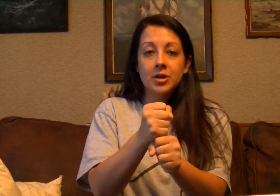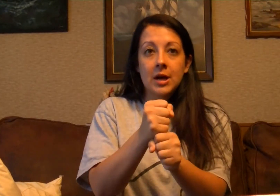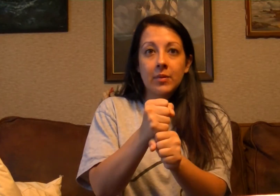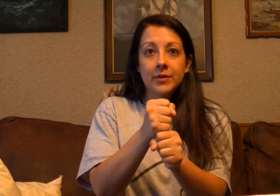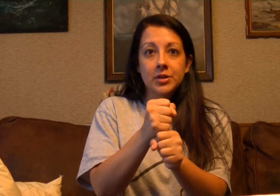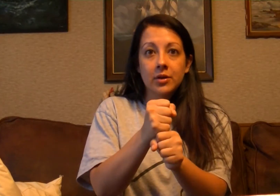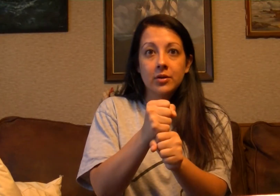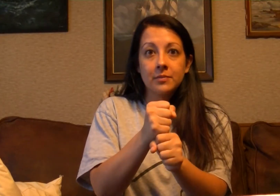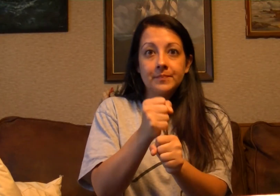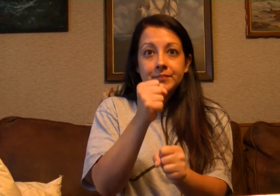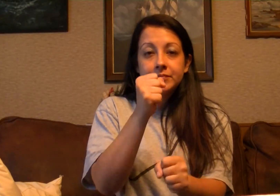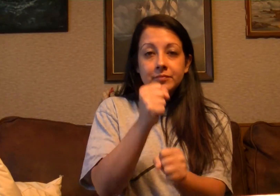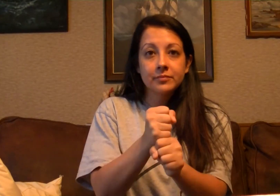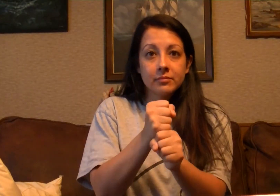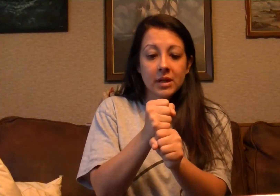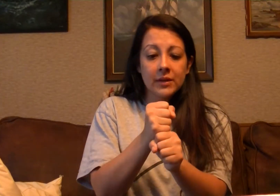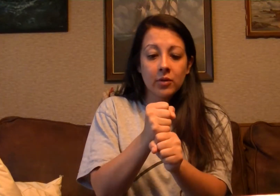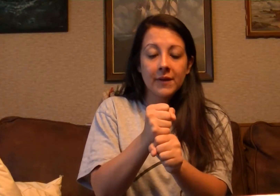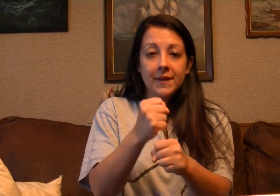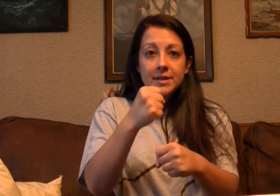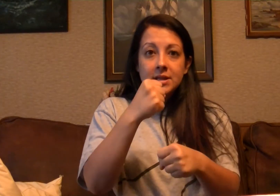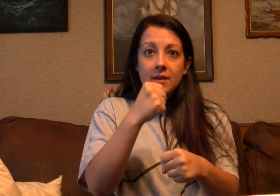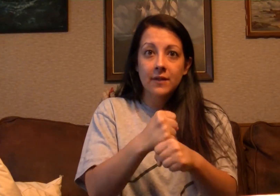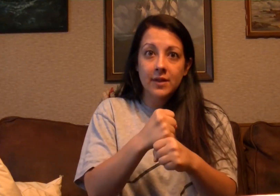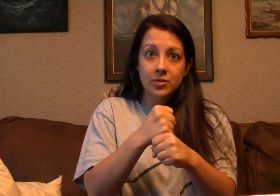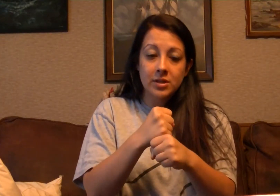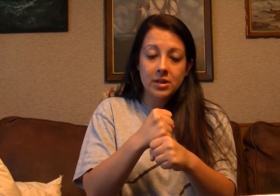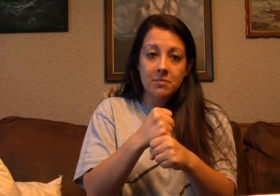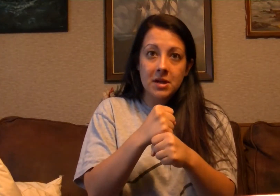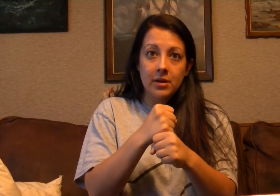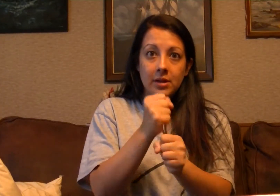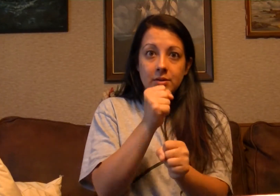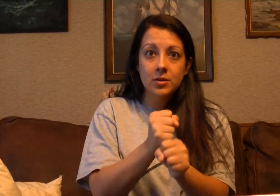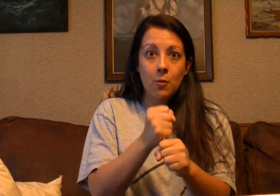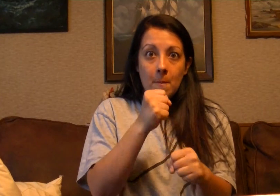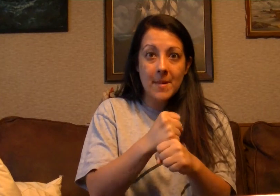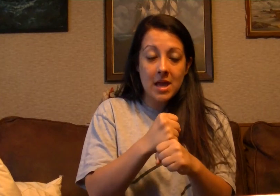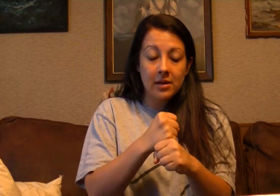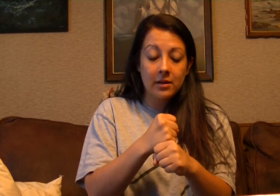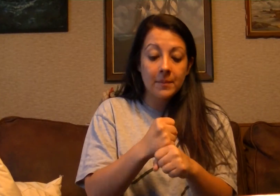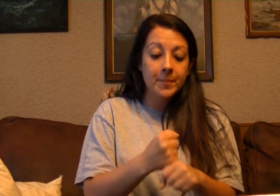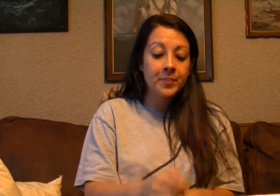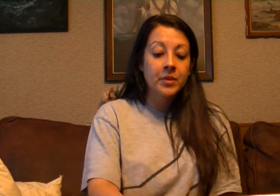top of each other. And they go like this, and then they twist and come down again. So make.